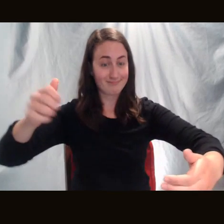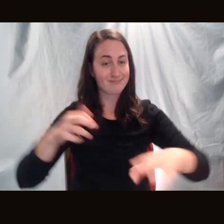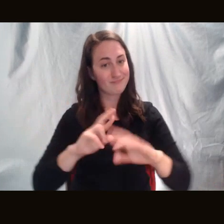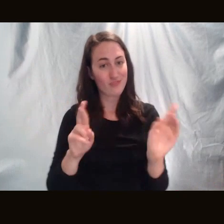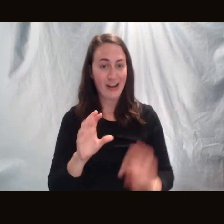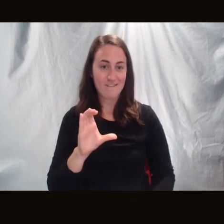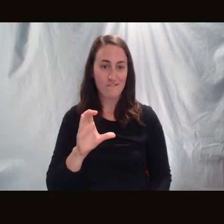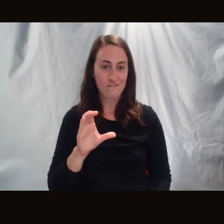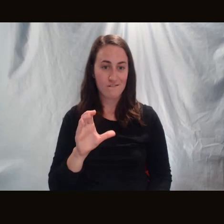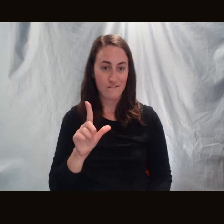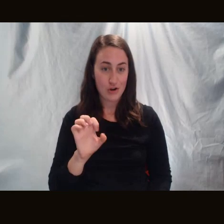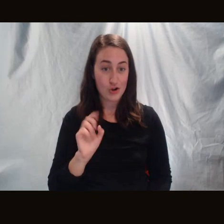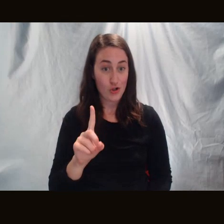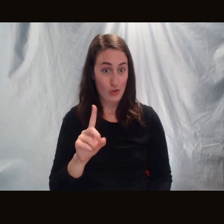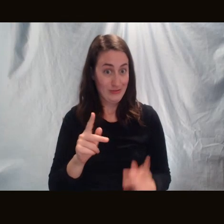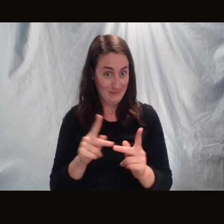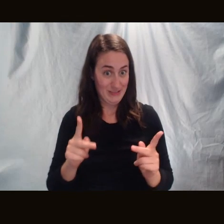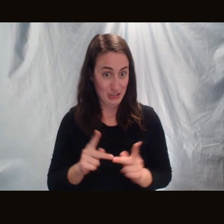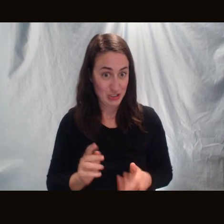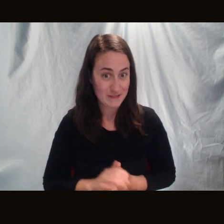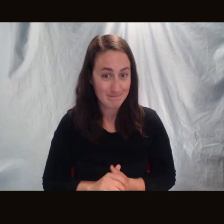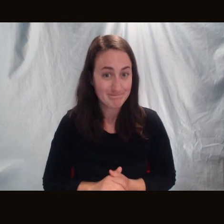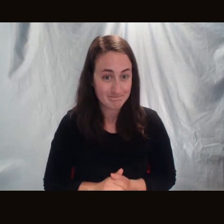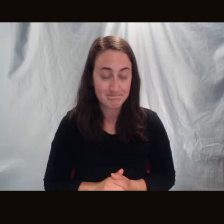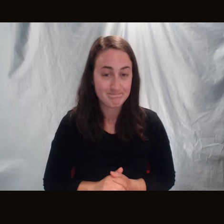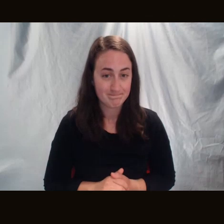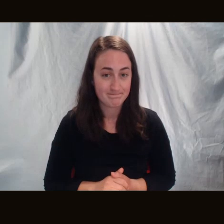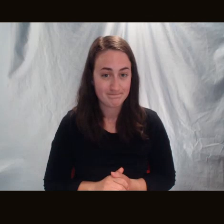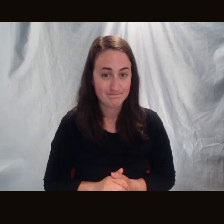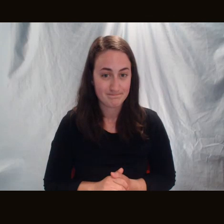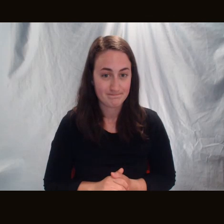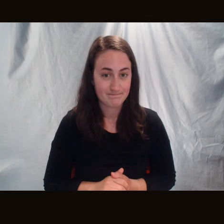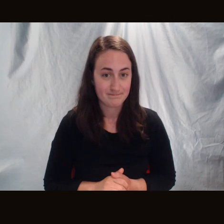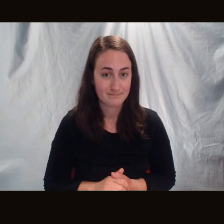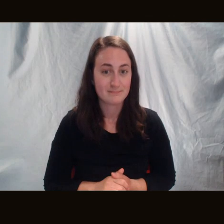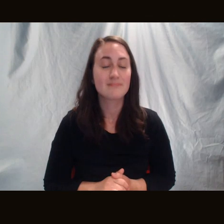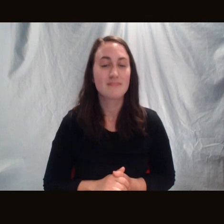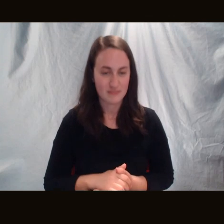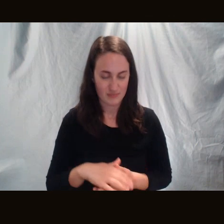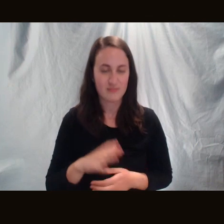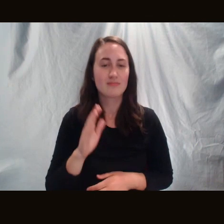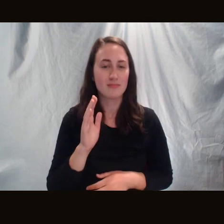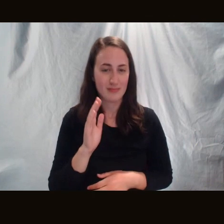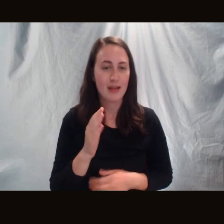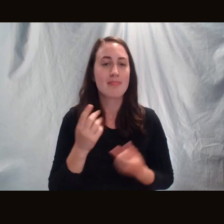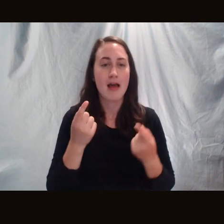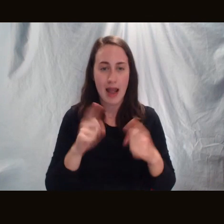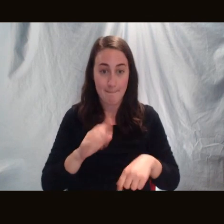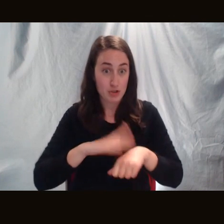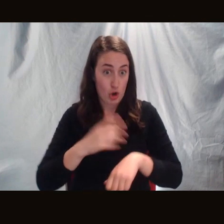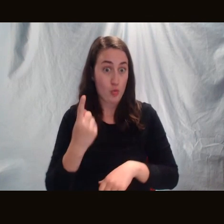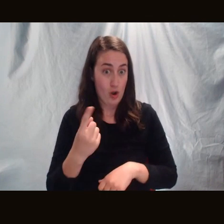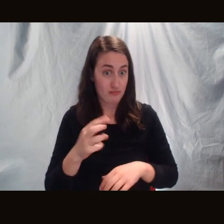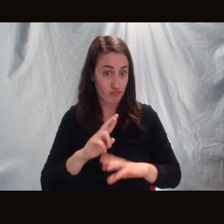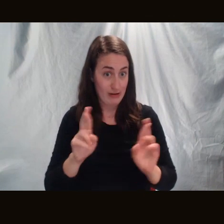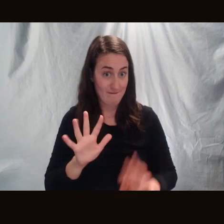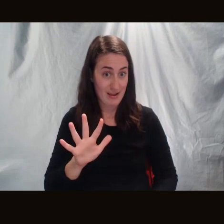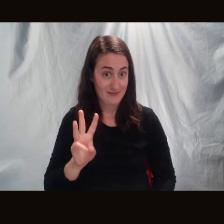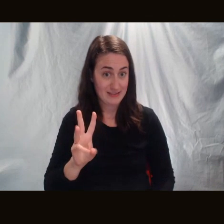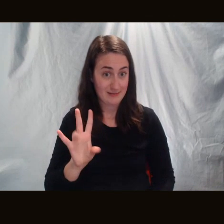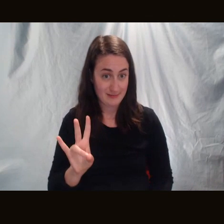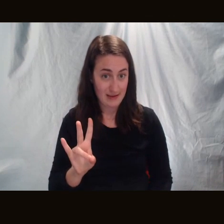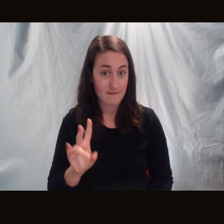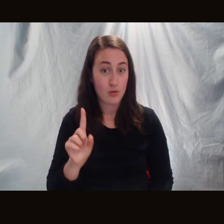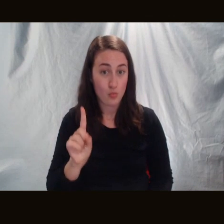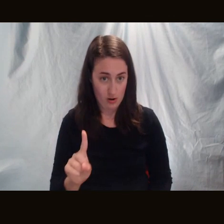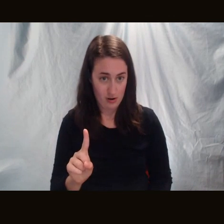here. With the footwork, so that happens back on 1, forward with the left on 1 for the lead. 5, 6, 7,